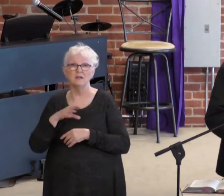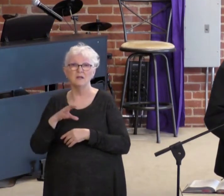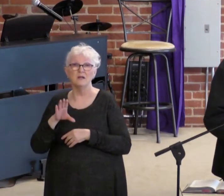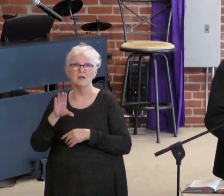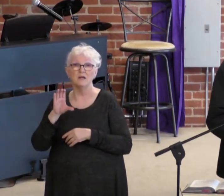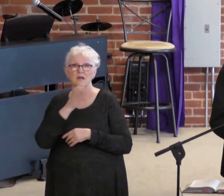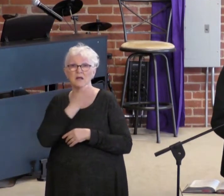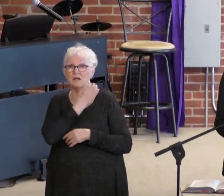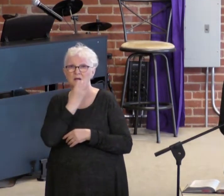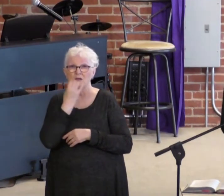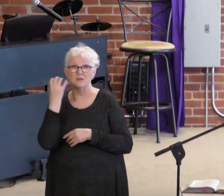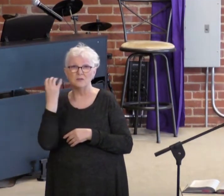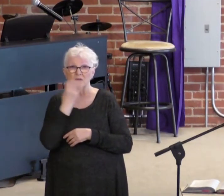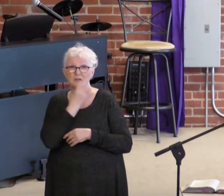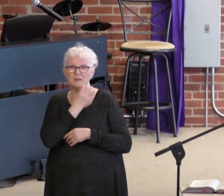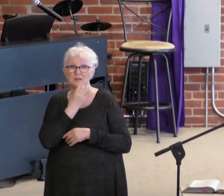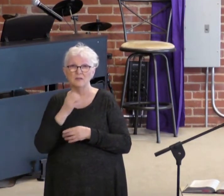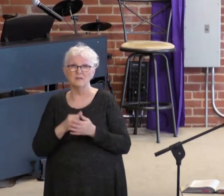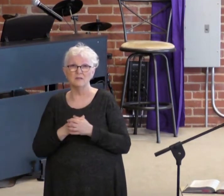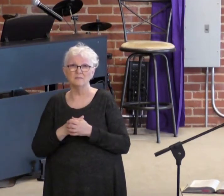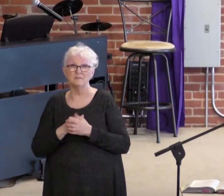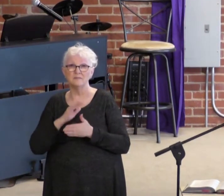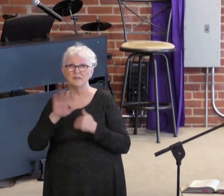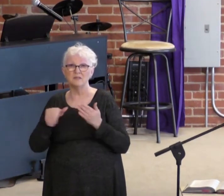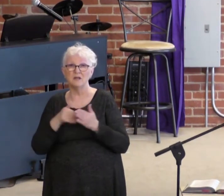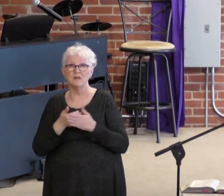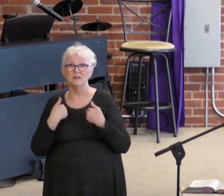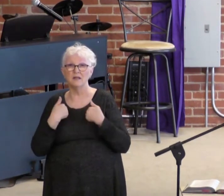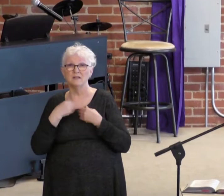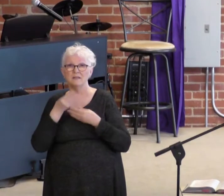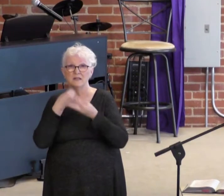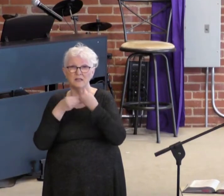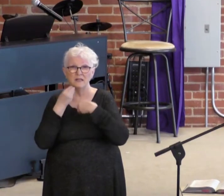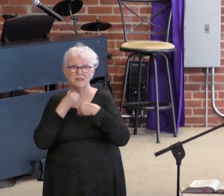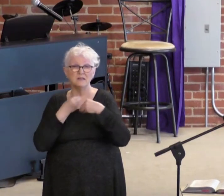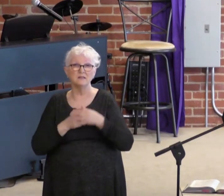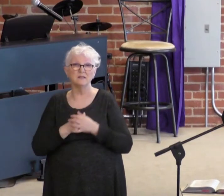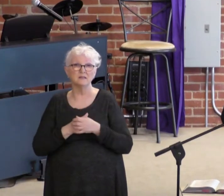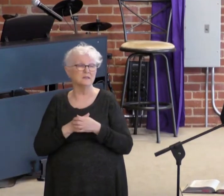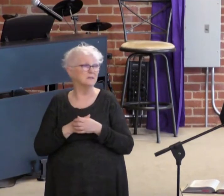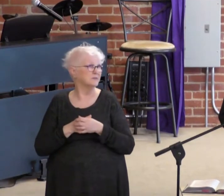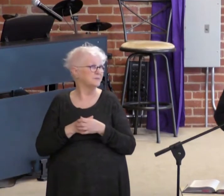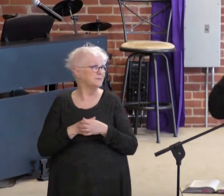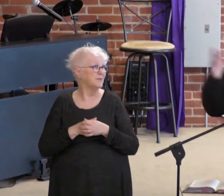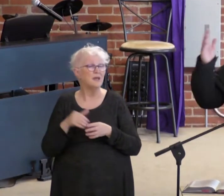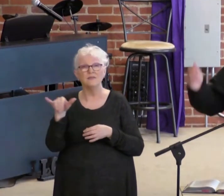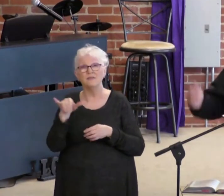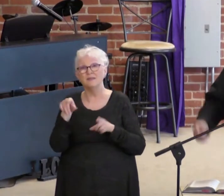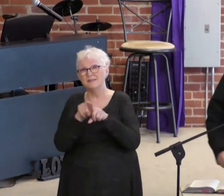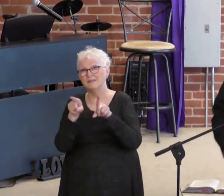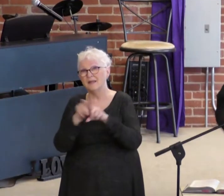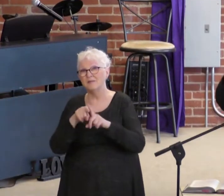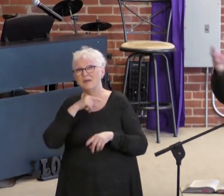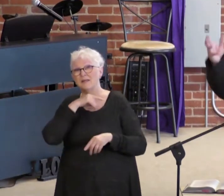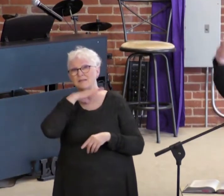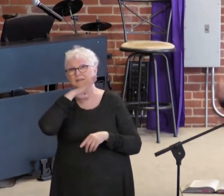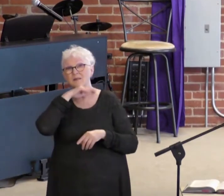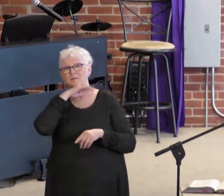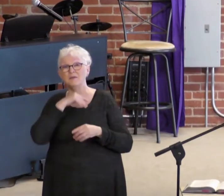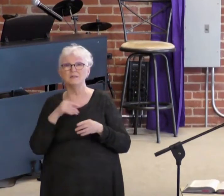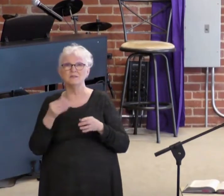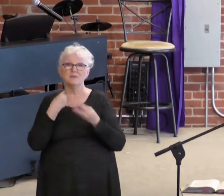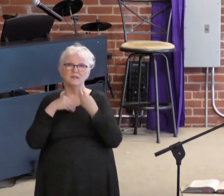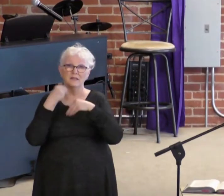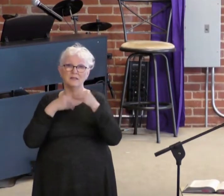And that's what he had for supper, Kevin. Think about it. And he began to think. The Bible says he came